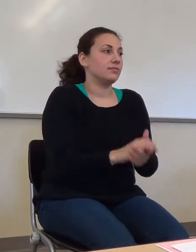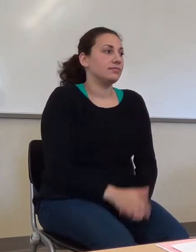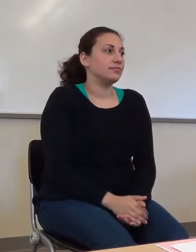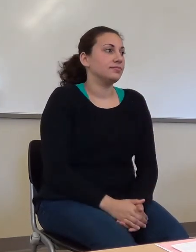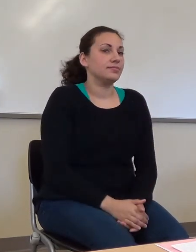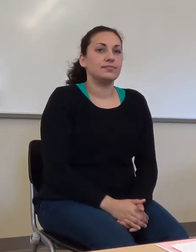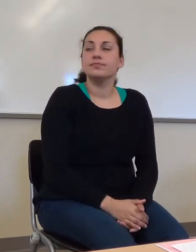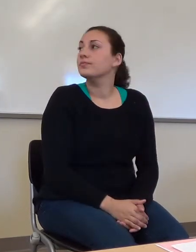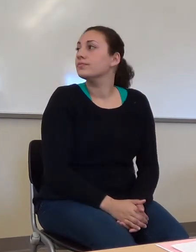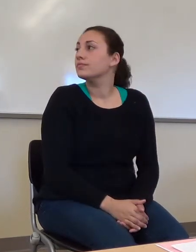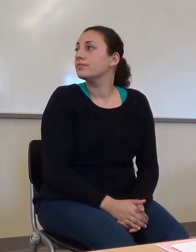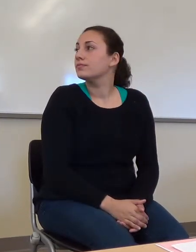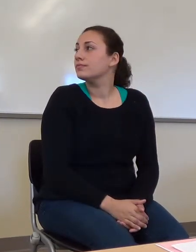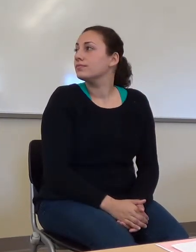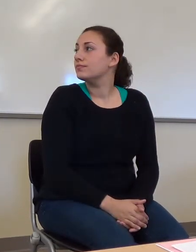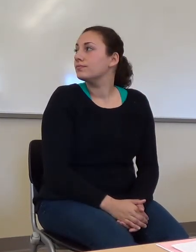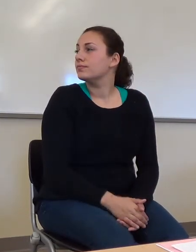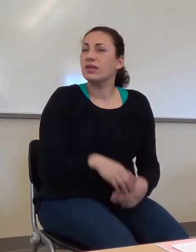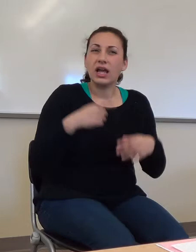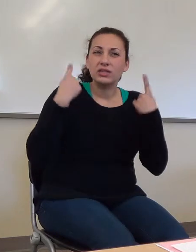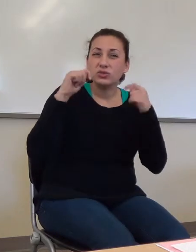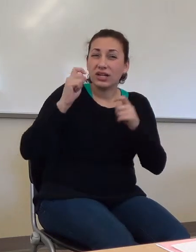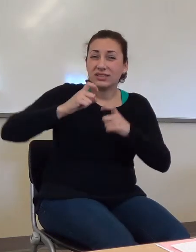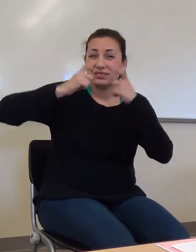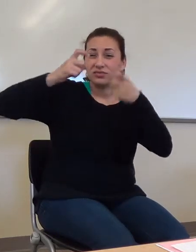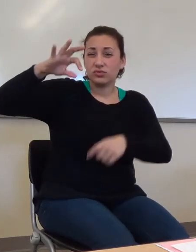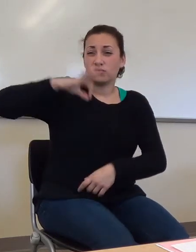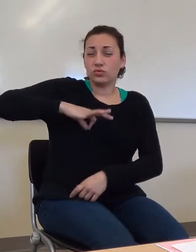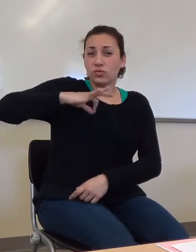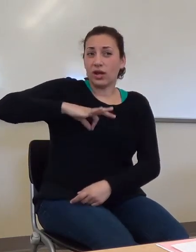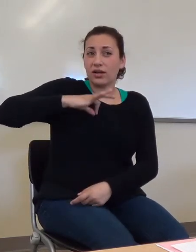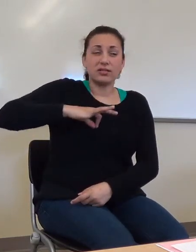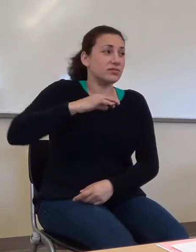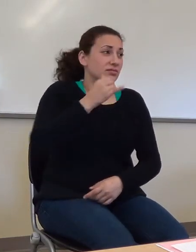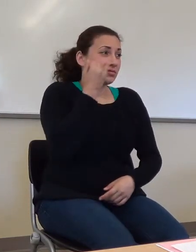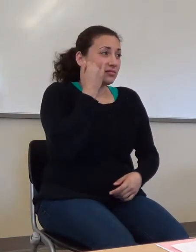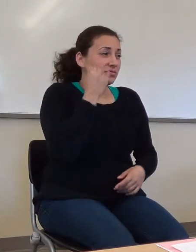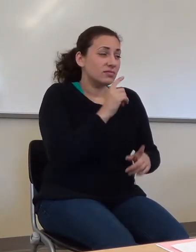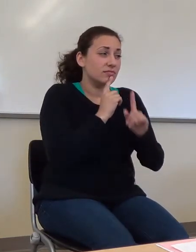one I tried to give credit if there's any kind of,